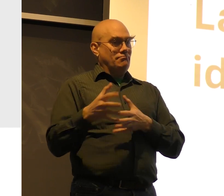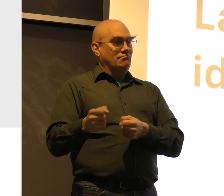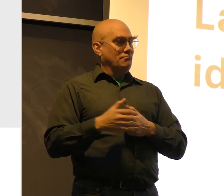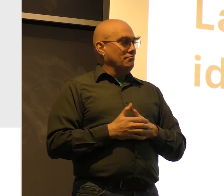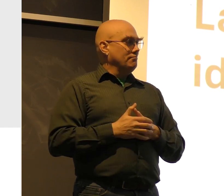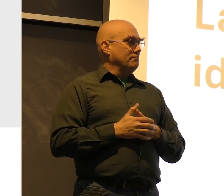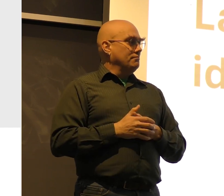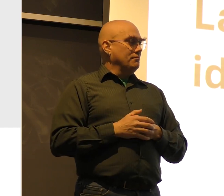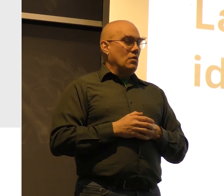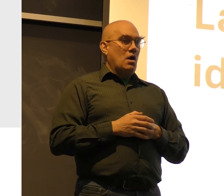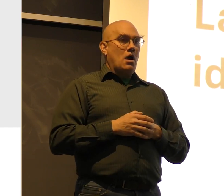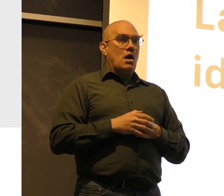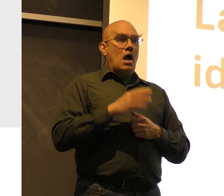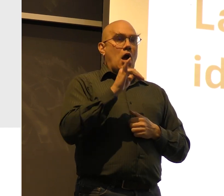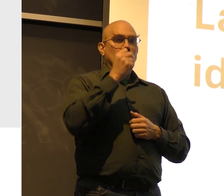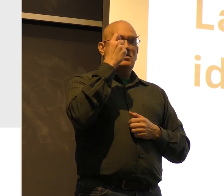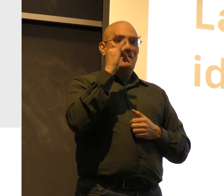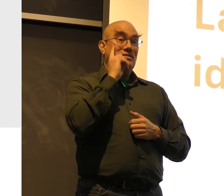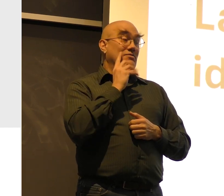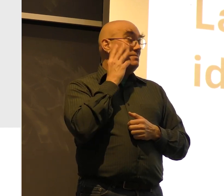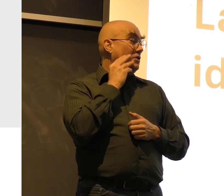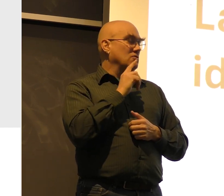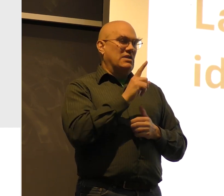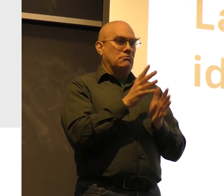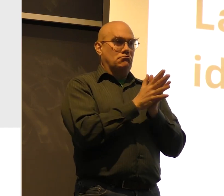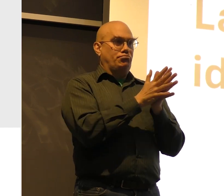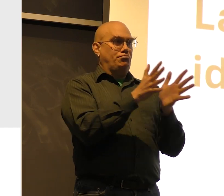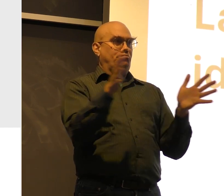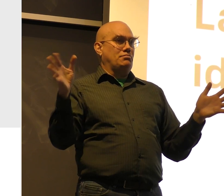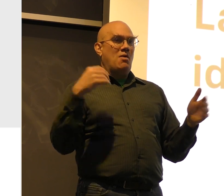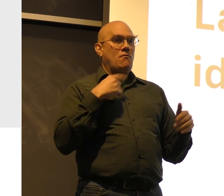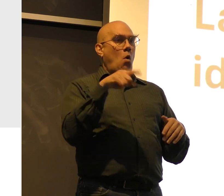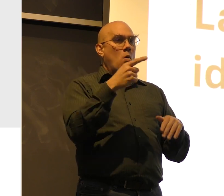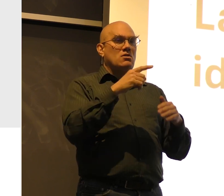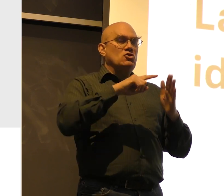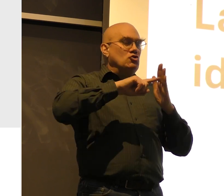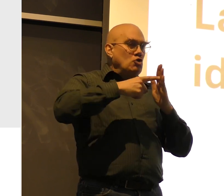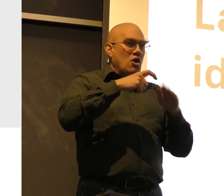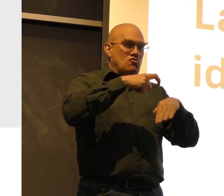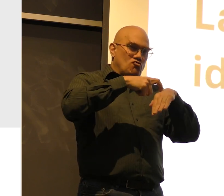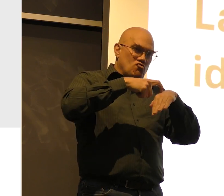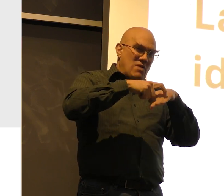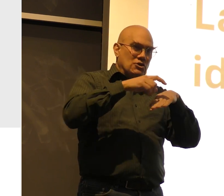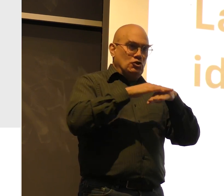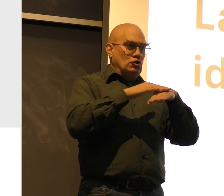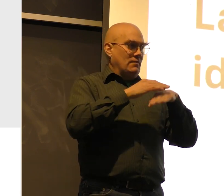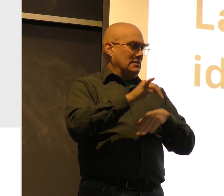so stigma is not used anymore. And I understand that the deaf experience is vast. And we have only started to scratch